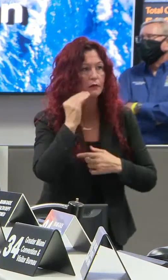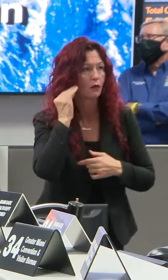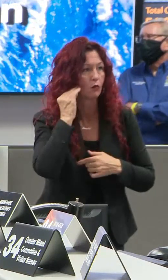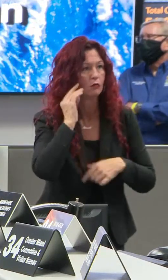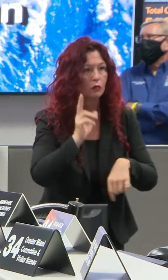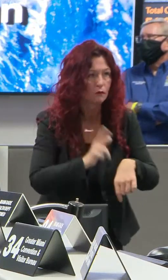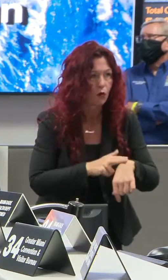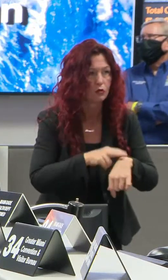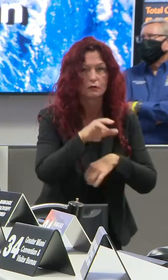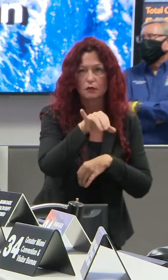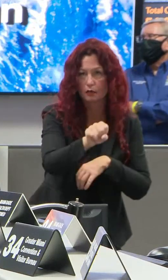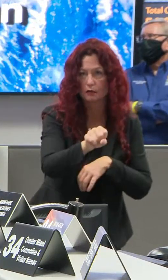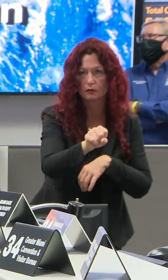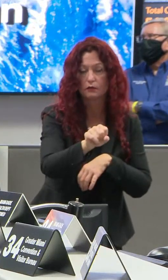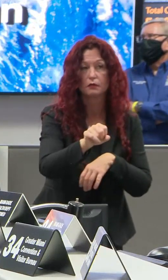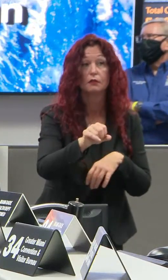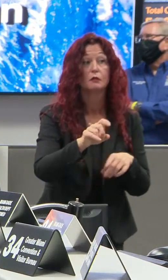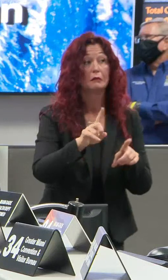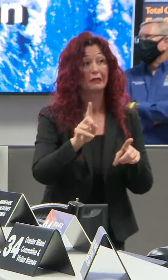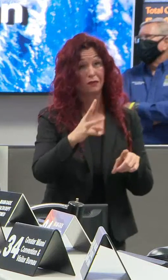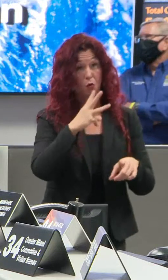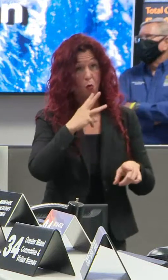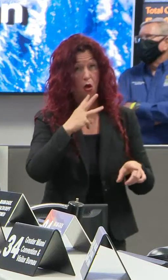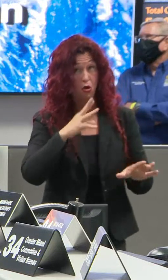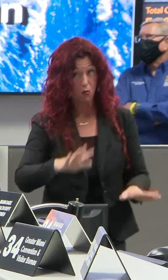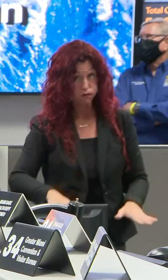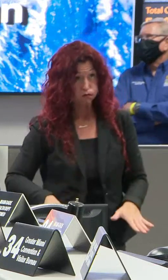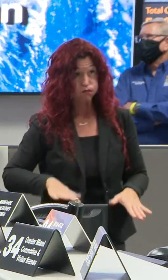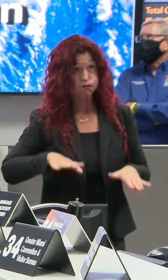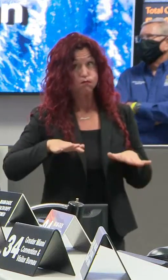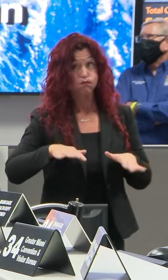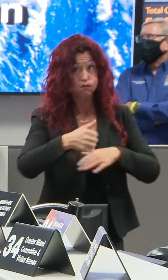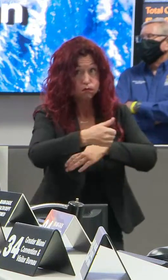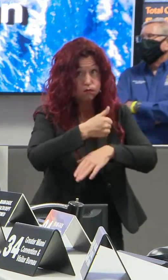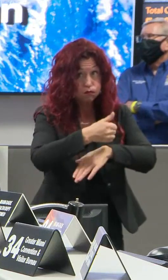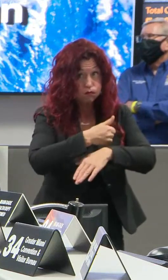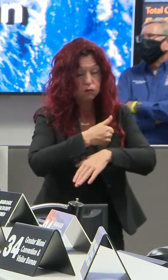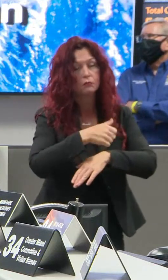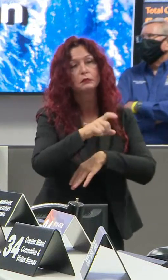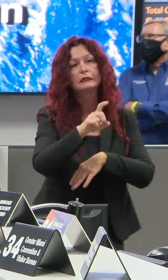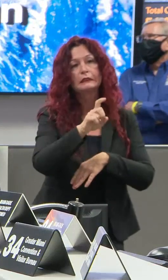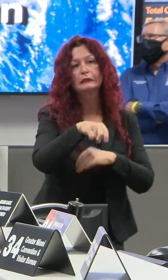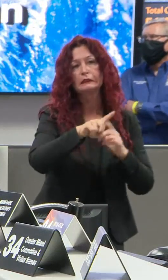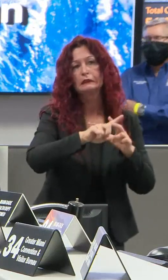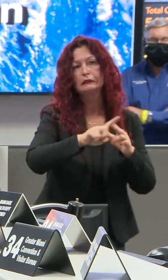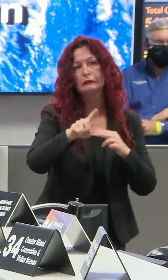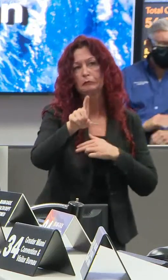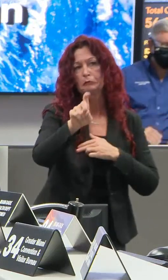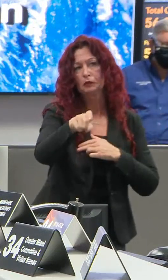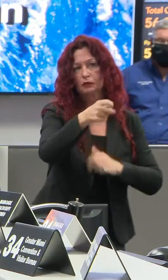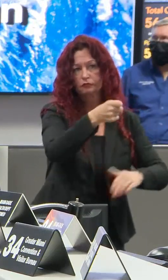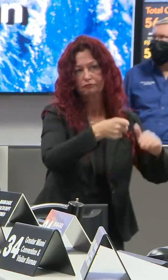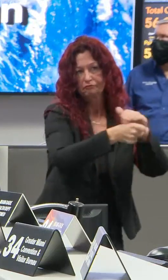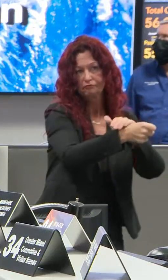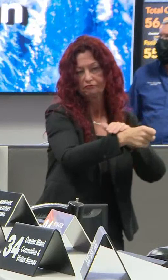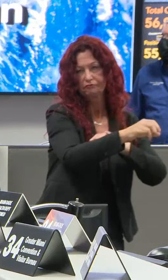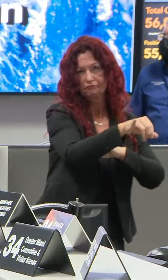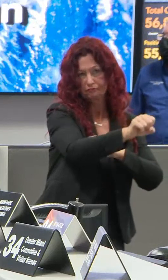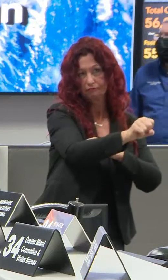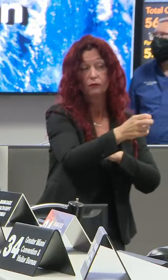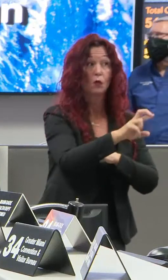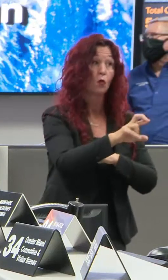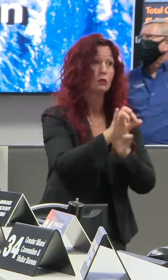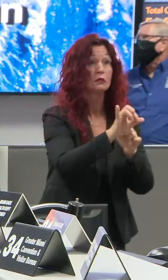with friends and families. But have that plan well in advance so that if the storm's coming your way, well, what am I going to do now? If you